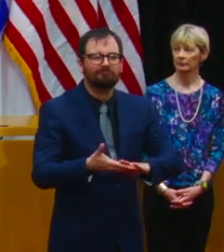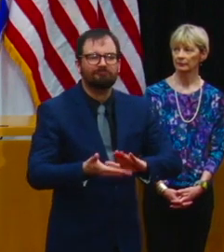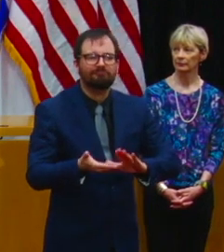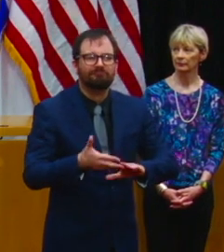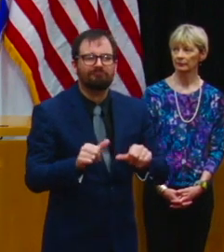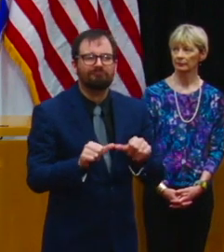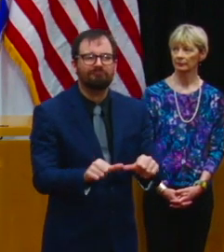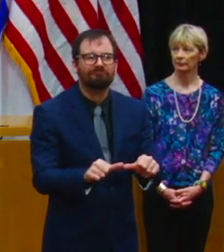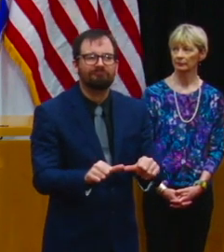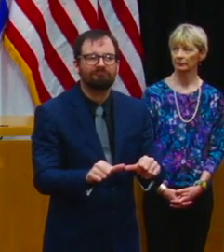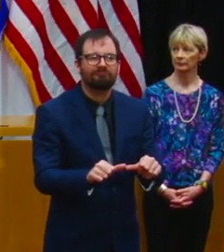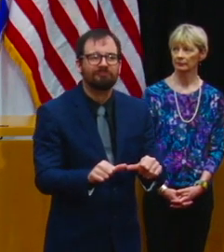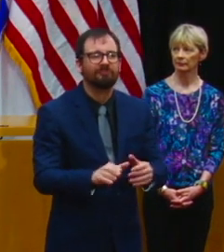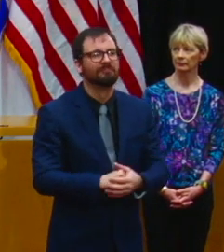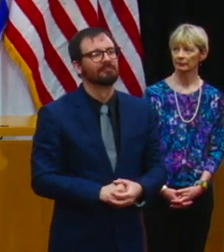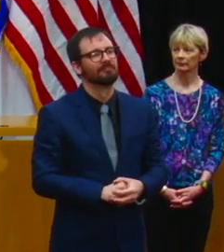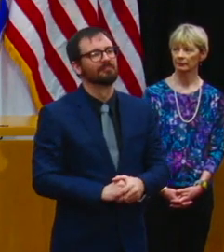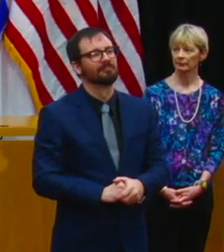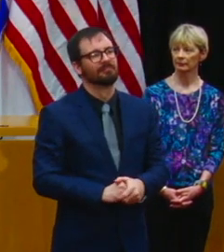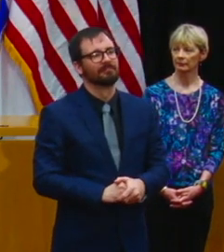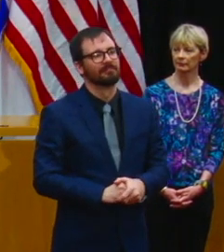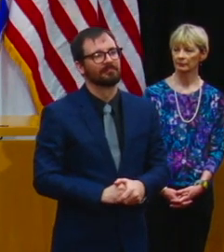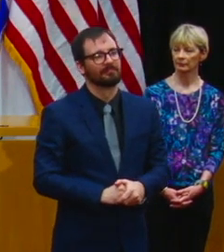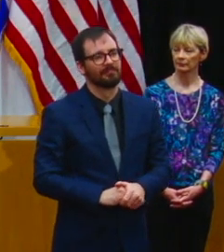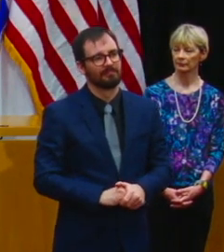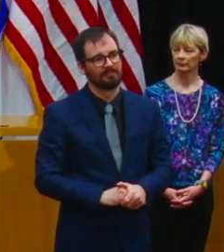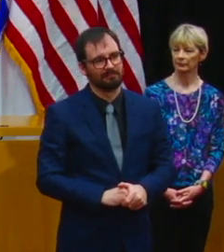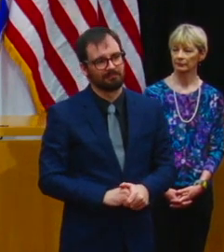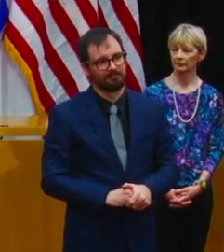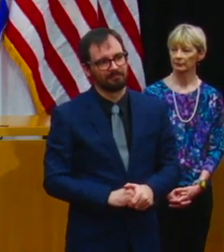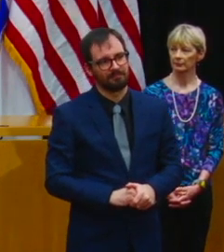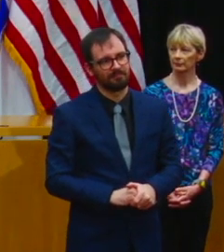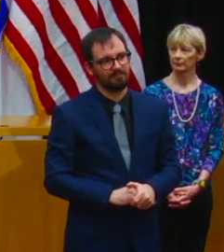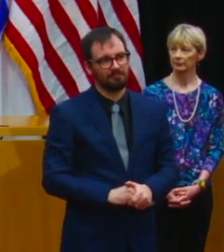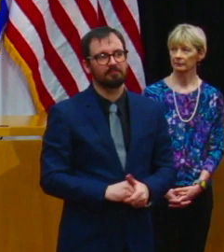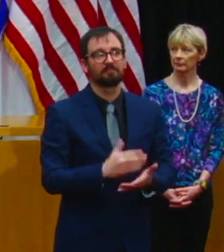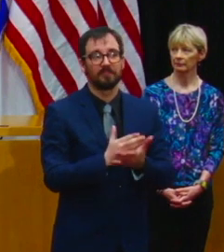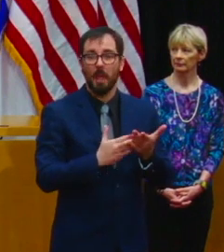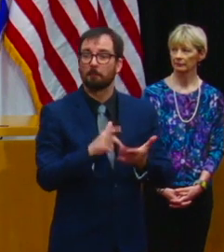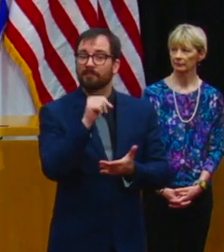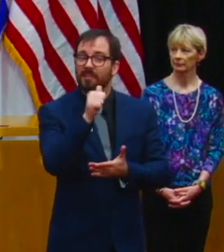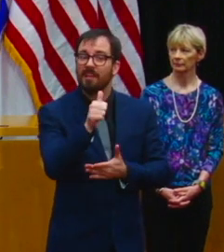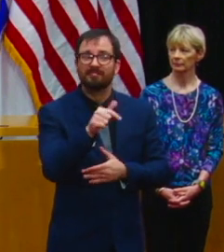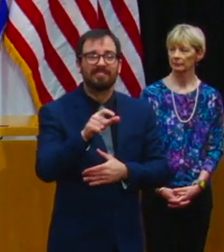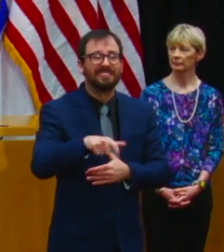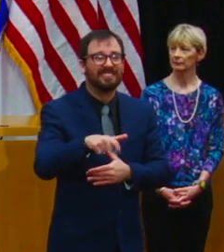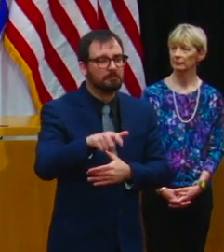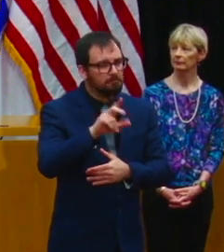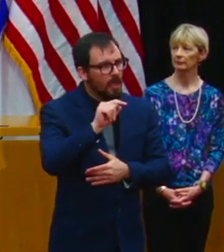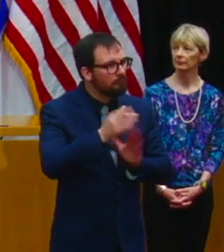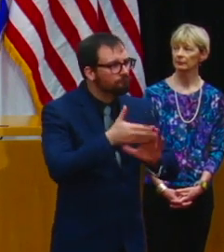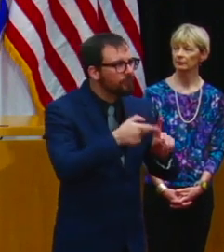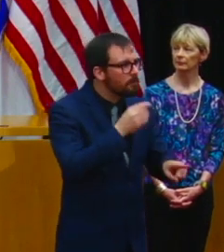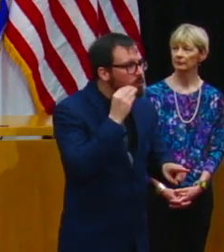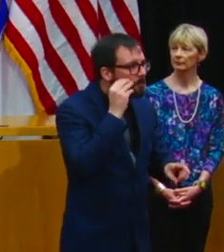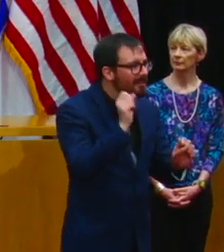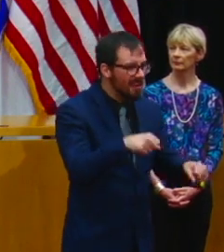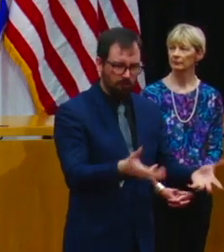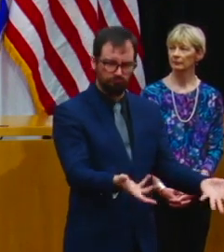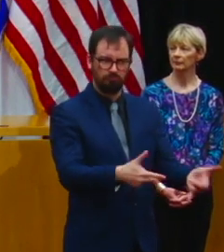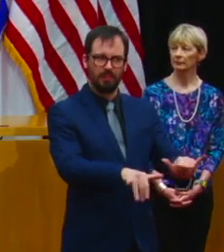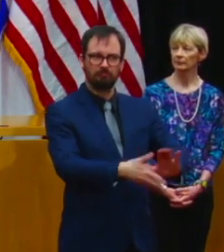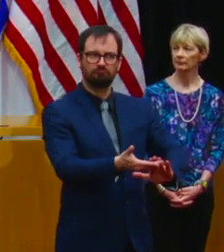not working in the office, who are doing whatever they were doing before in the office online, and they are, quote